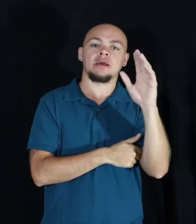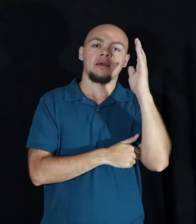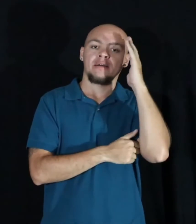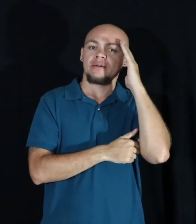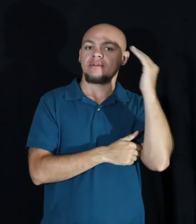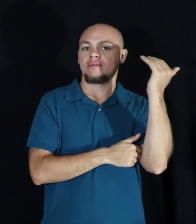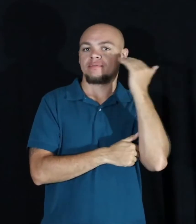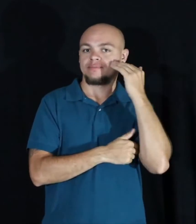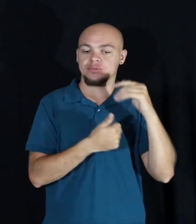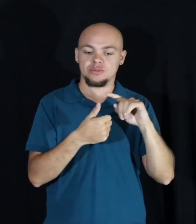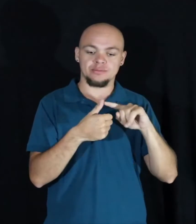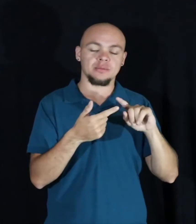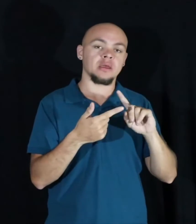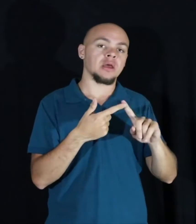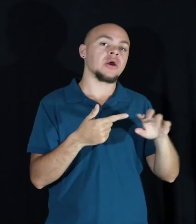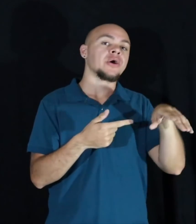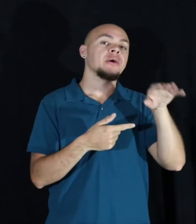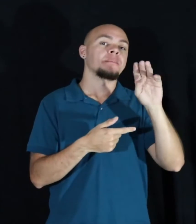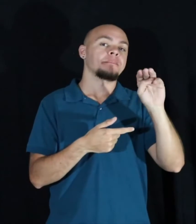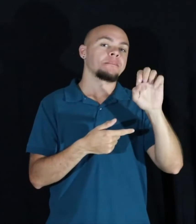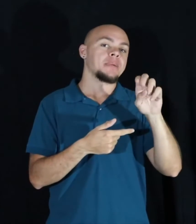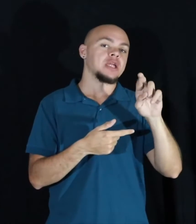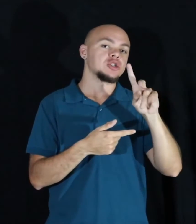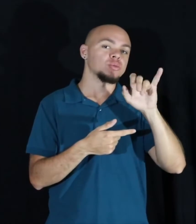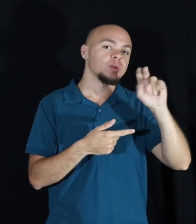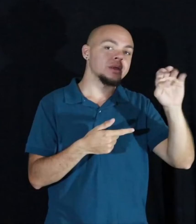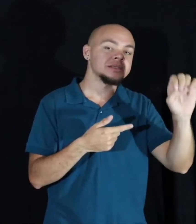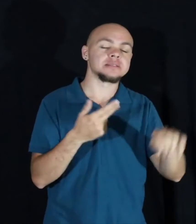a few, and could help with translation services.